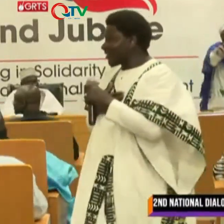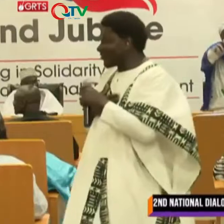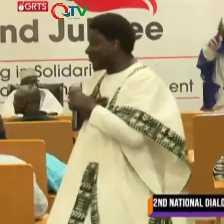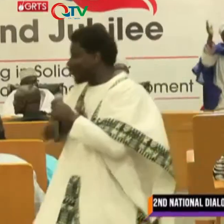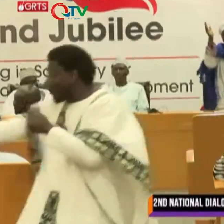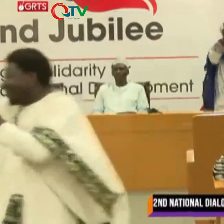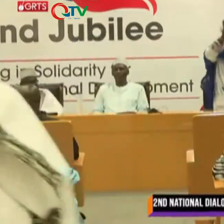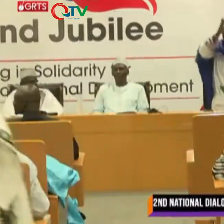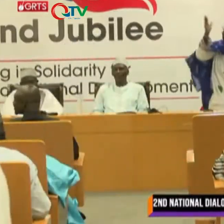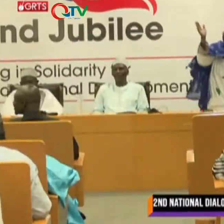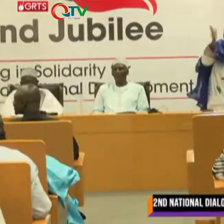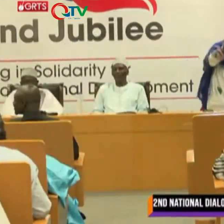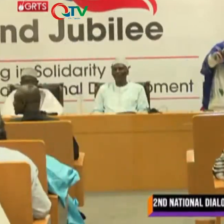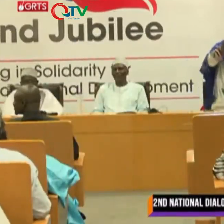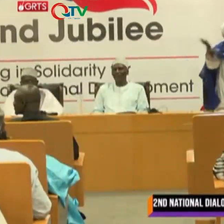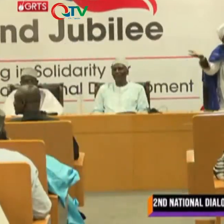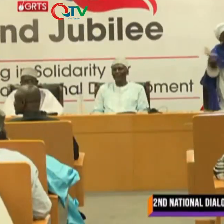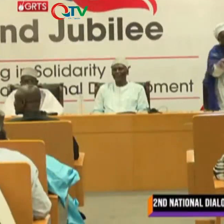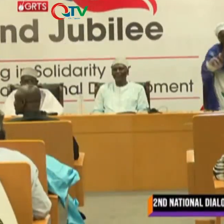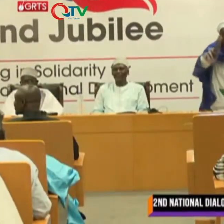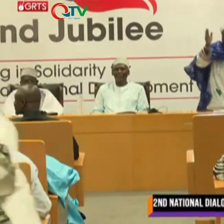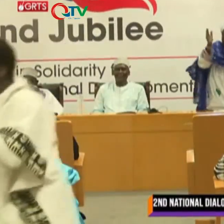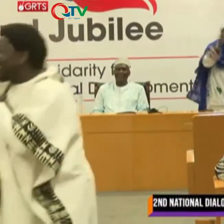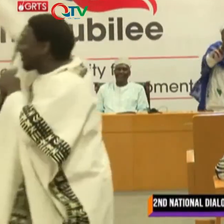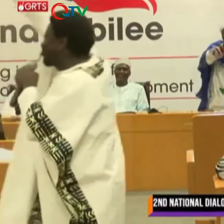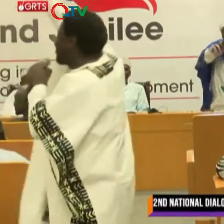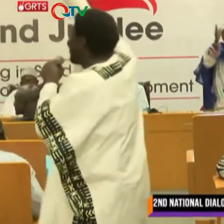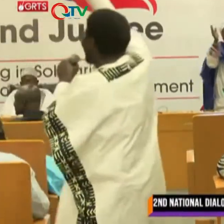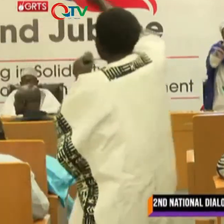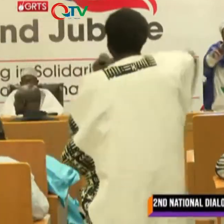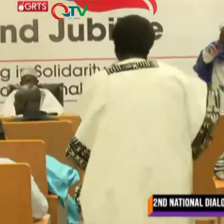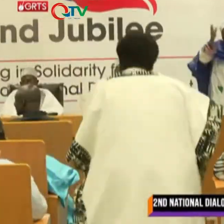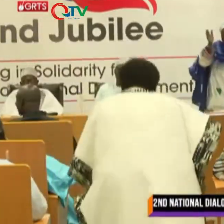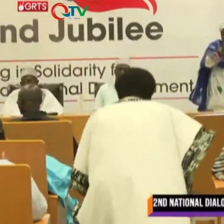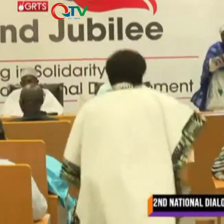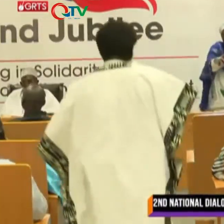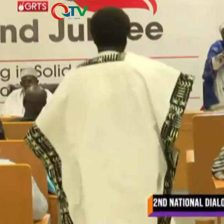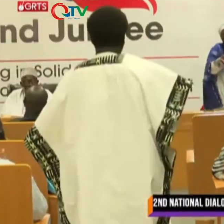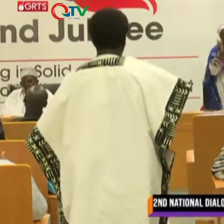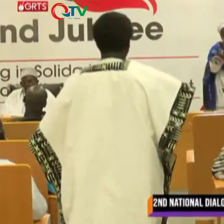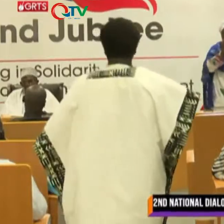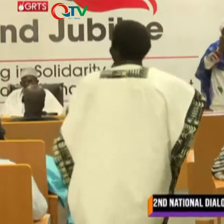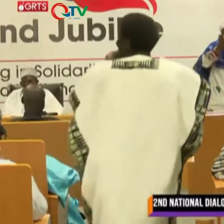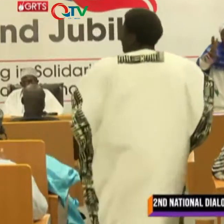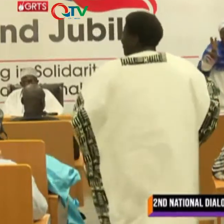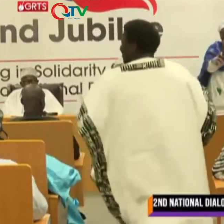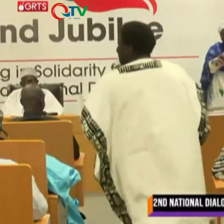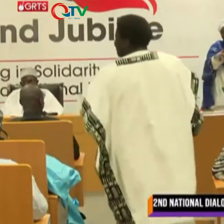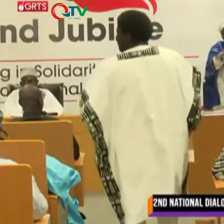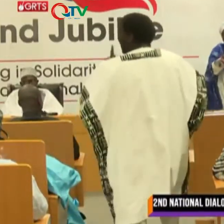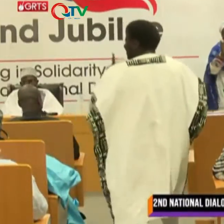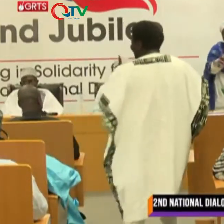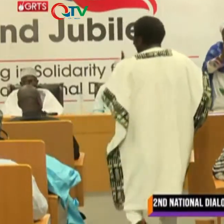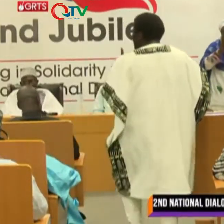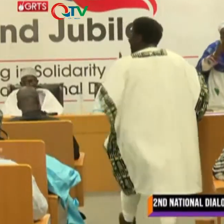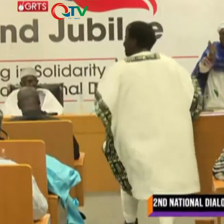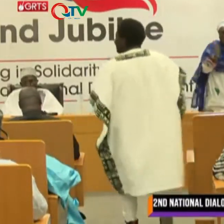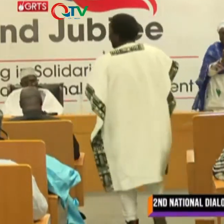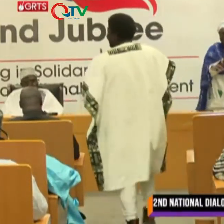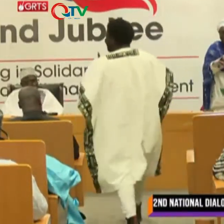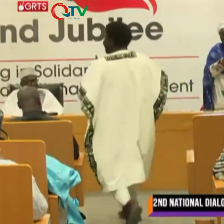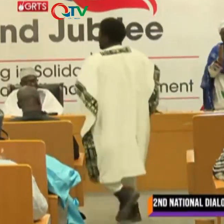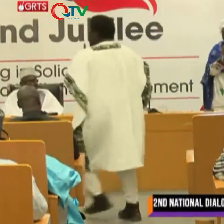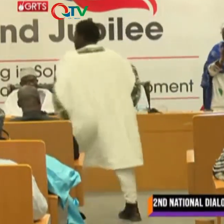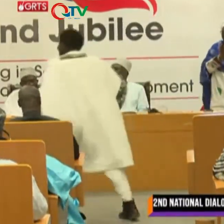Jelete mukaku, kang hakili tuito, konna wiri kaso, keden santo, karote santo, kiki bali